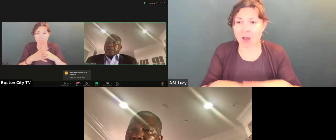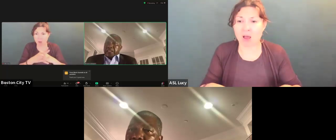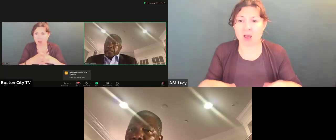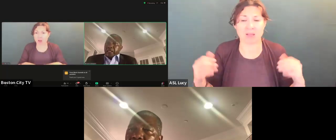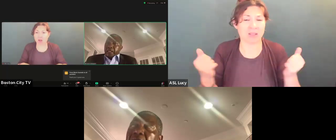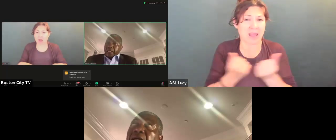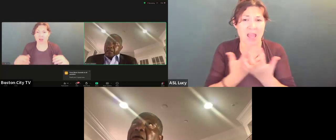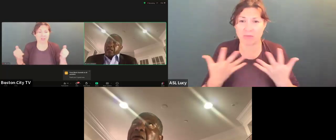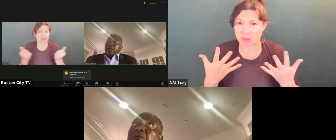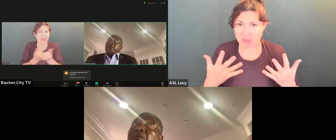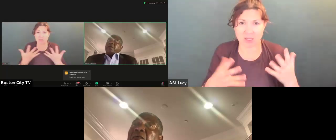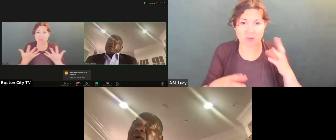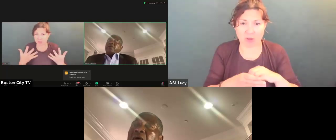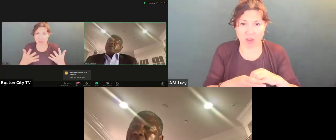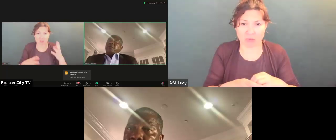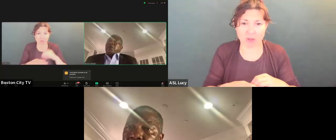biggest